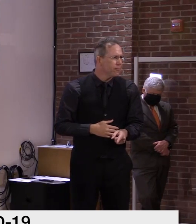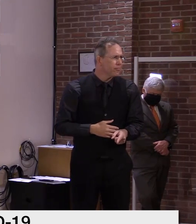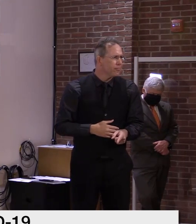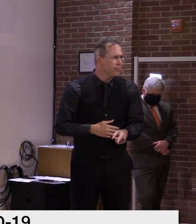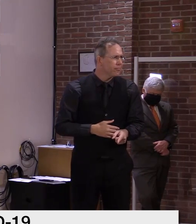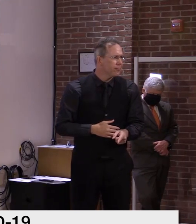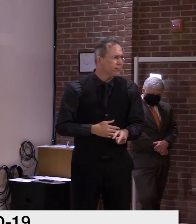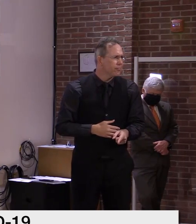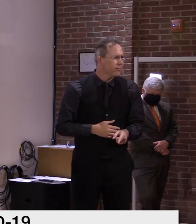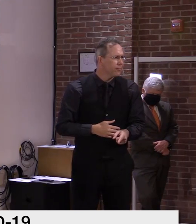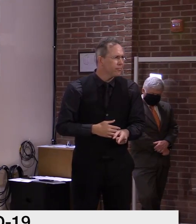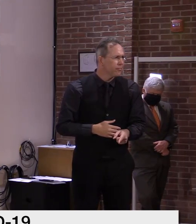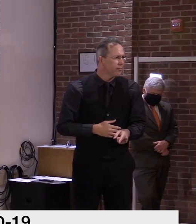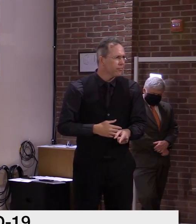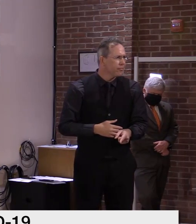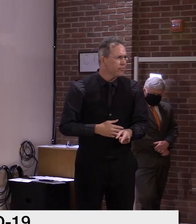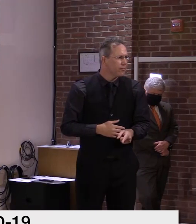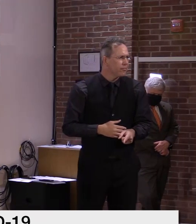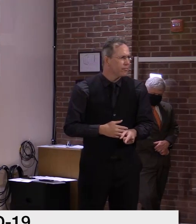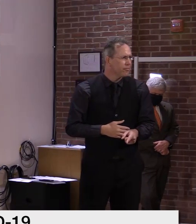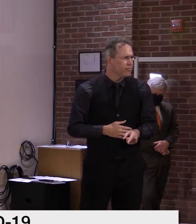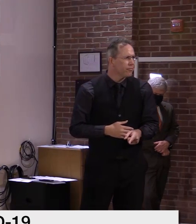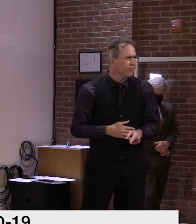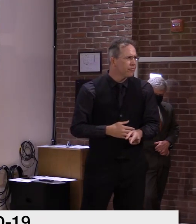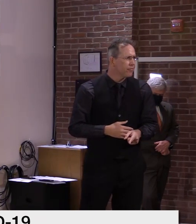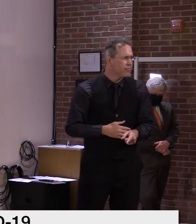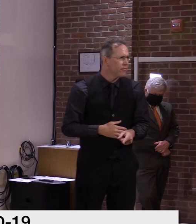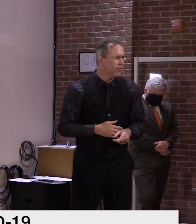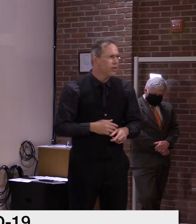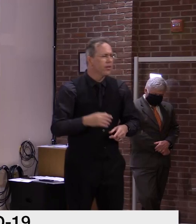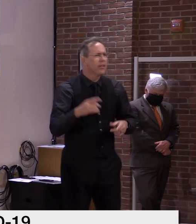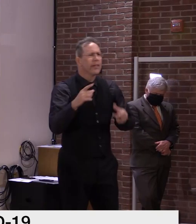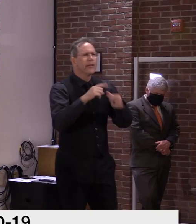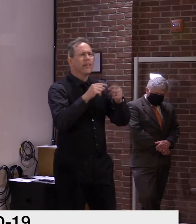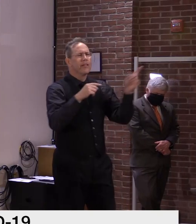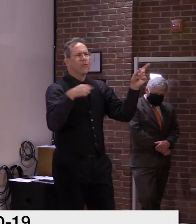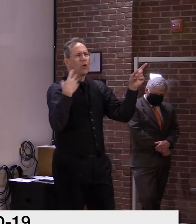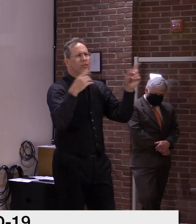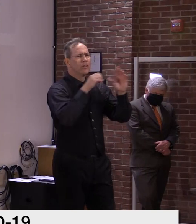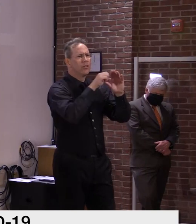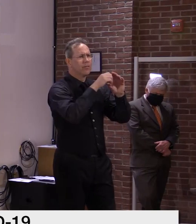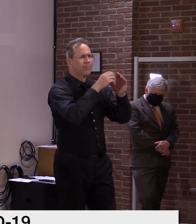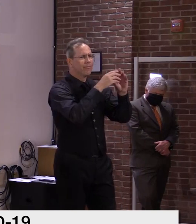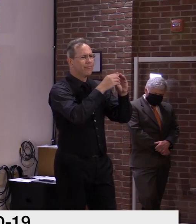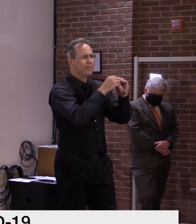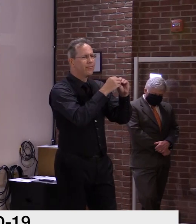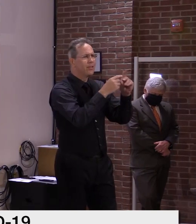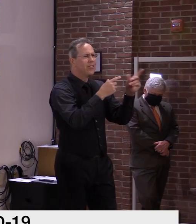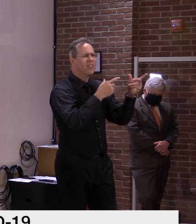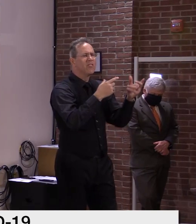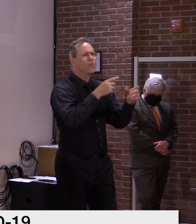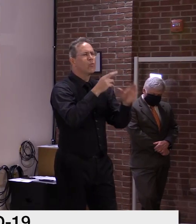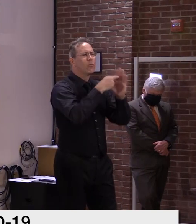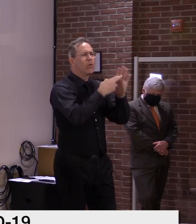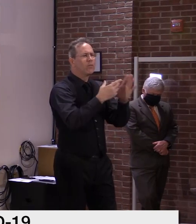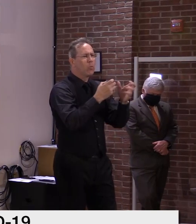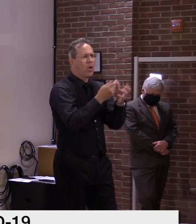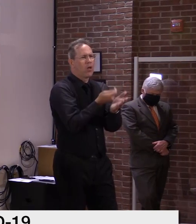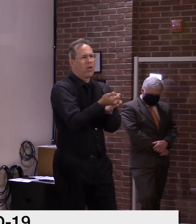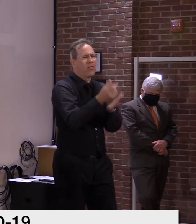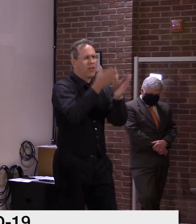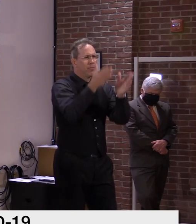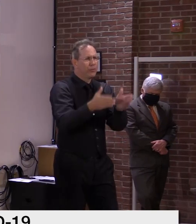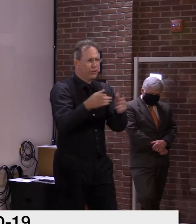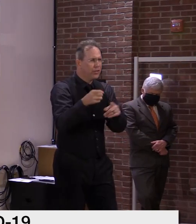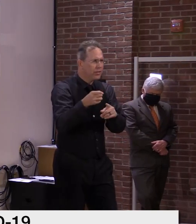Representative Cheney from the leadership based on her unwillingness to support the lie promulgated by Donald